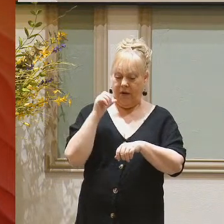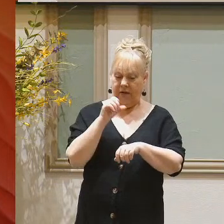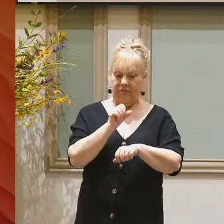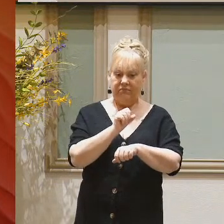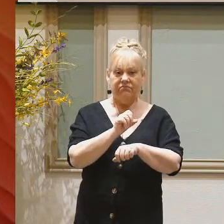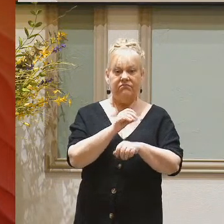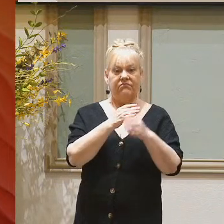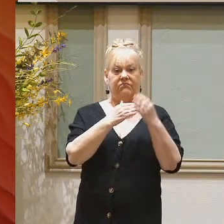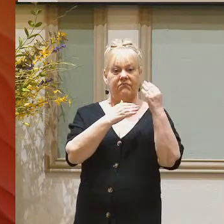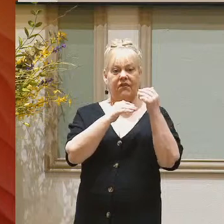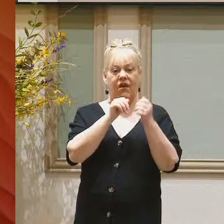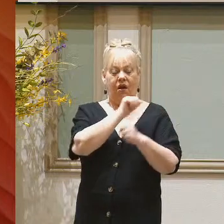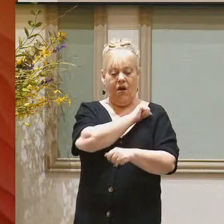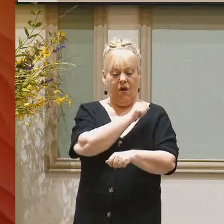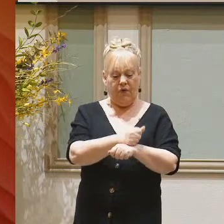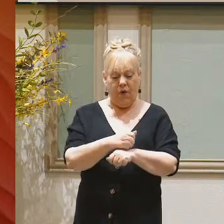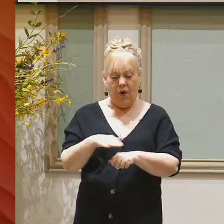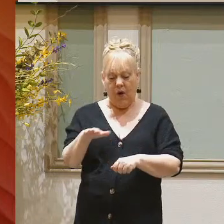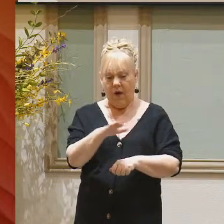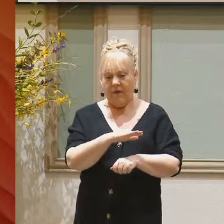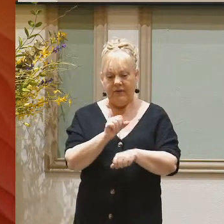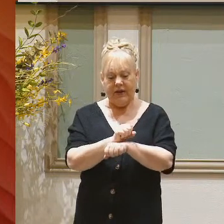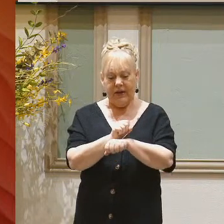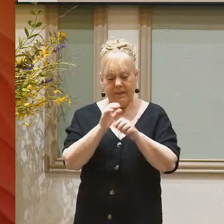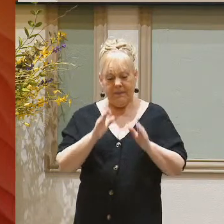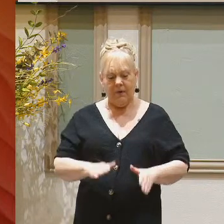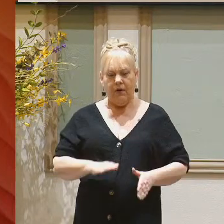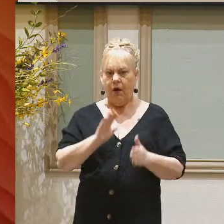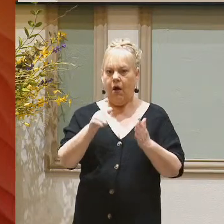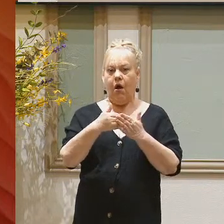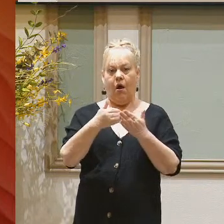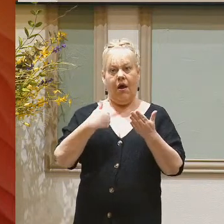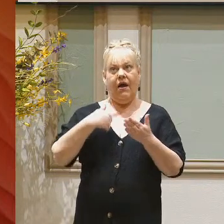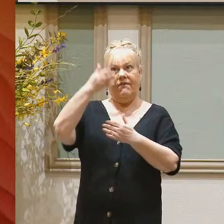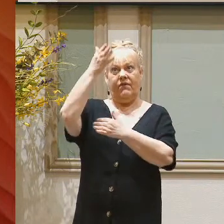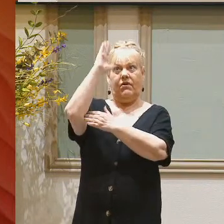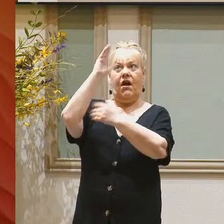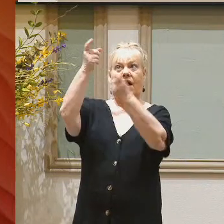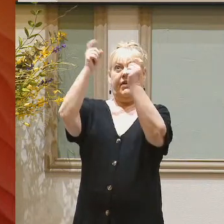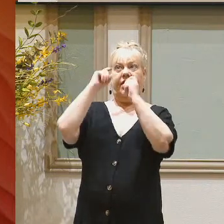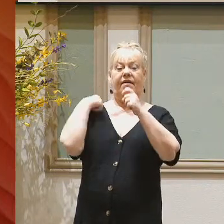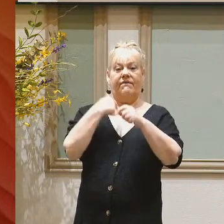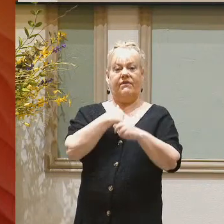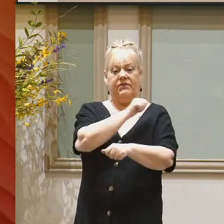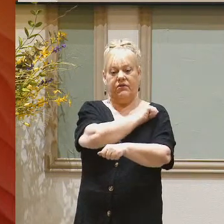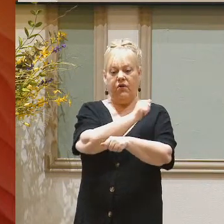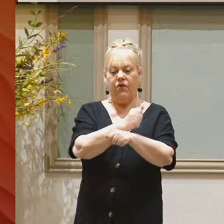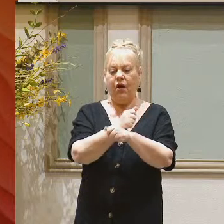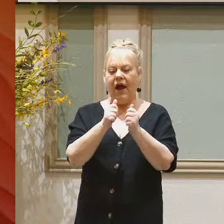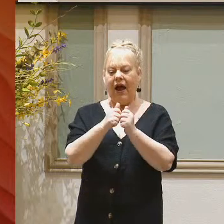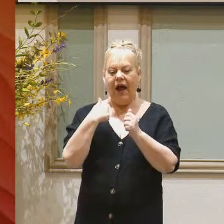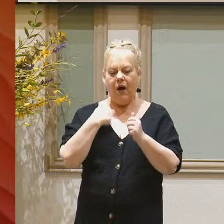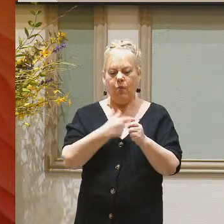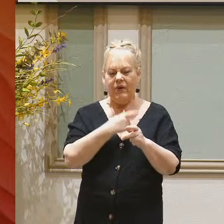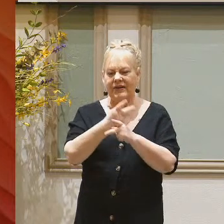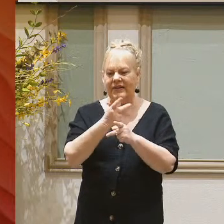their employees. We all have a God-given authority over creation and how we treat others.